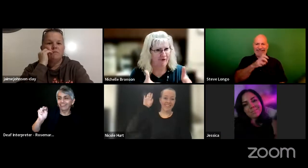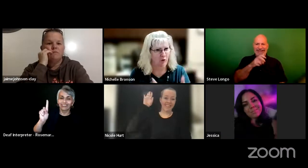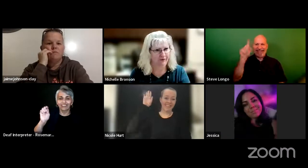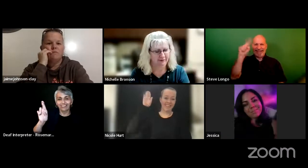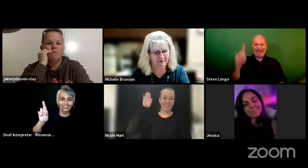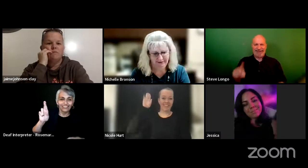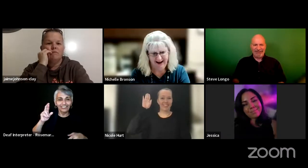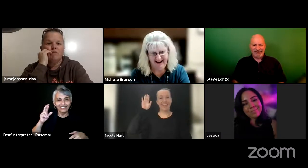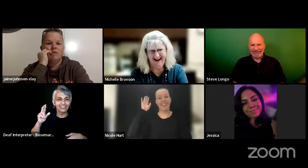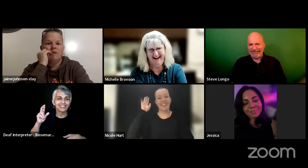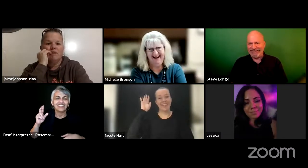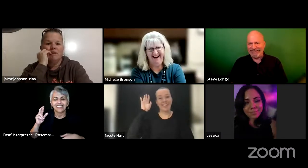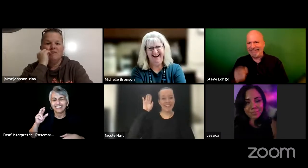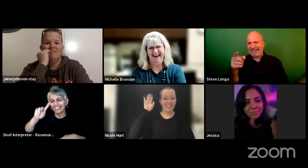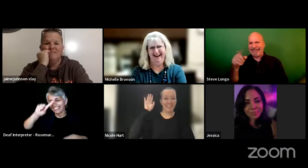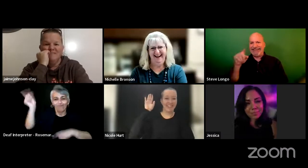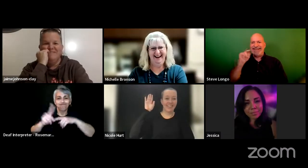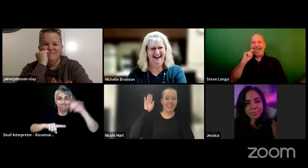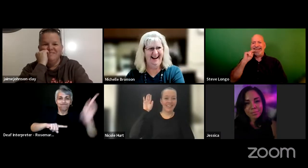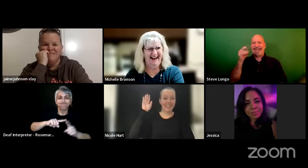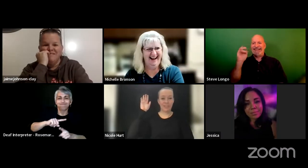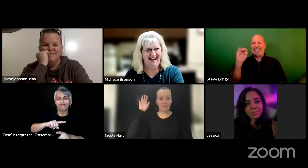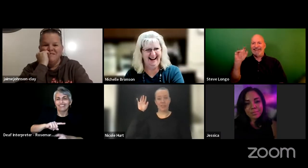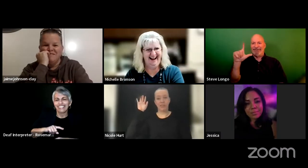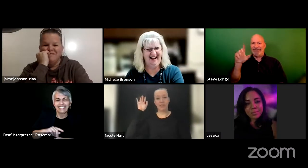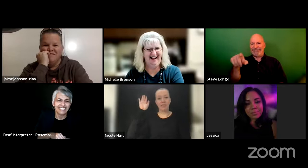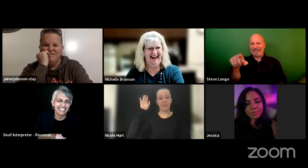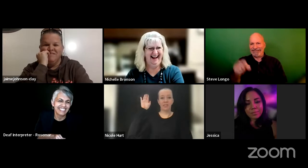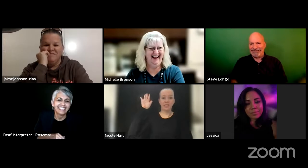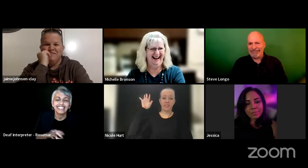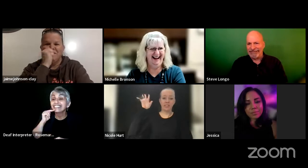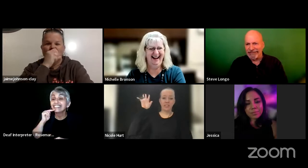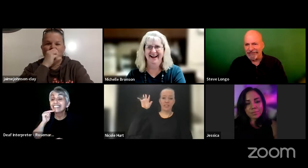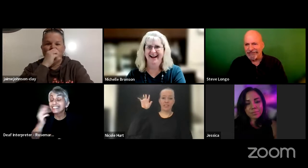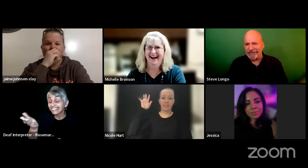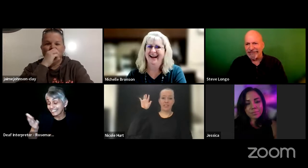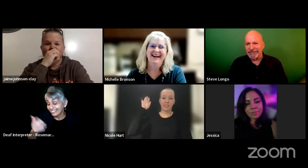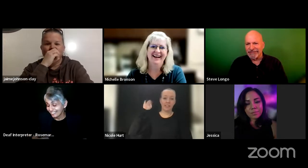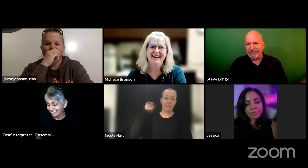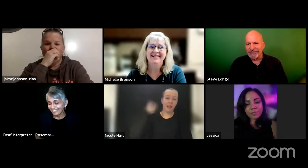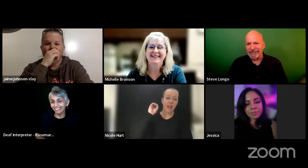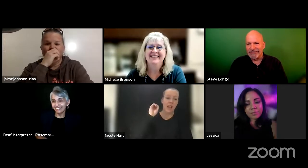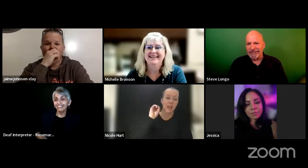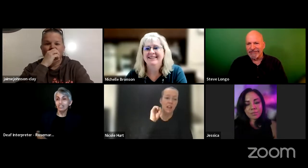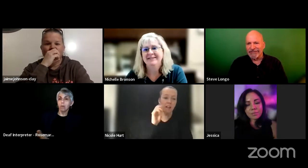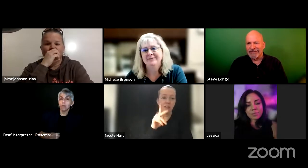department, and we don't want to steal his. So, okay. Yes, back to you, Nicole.